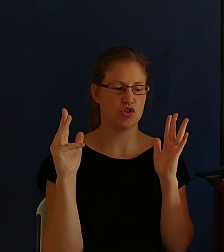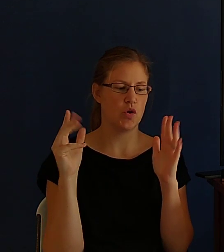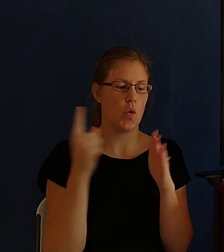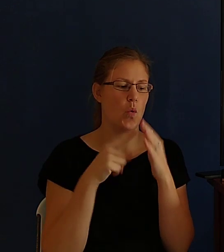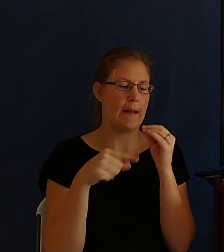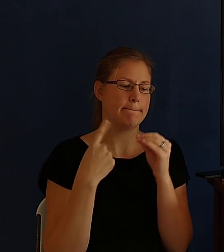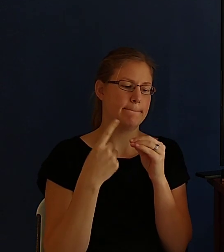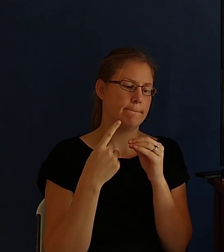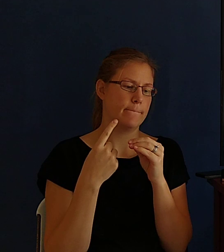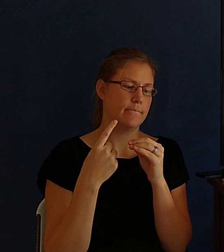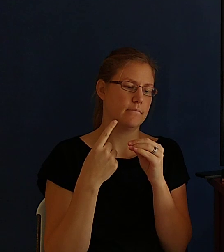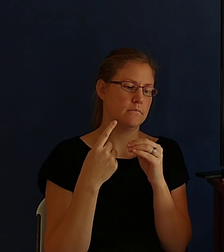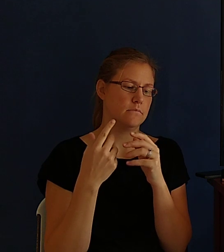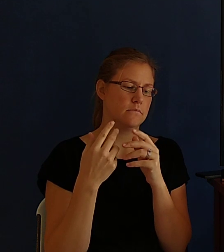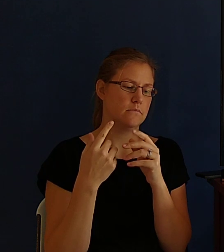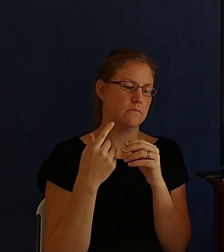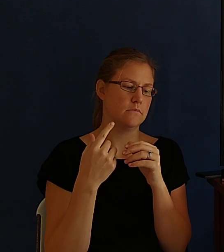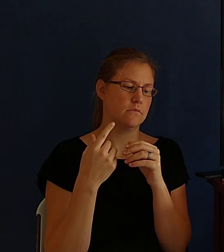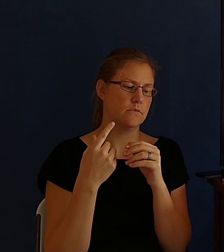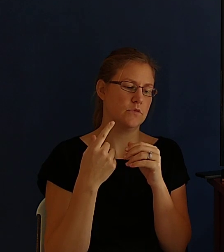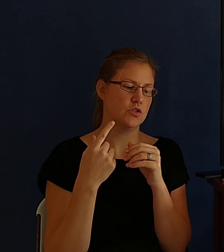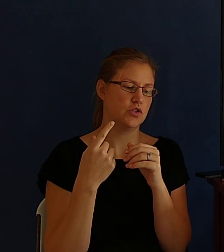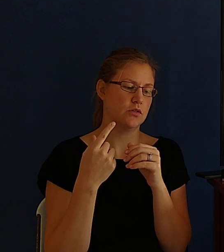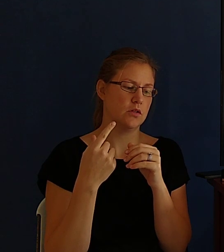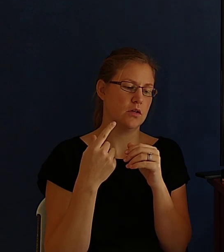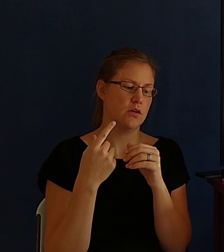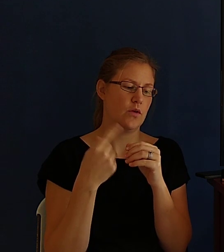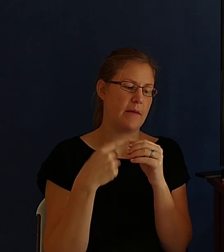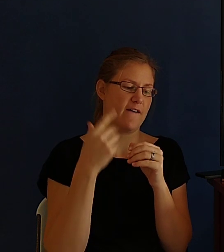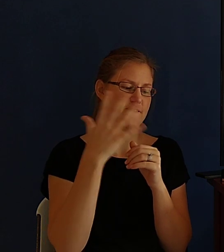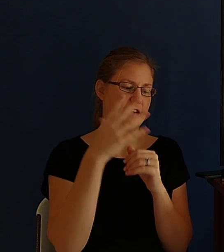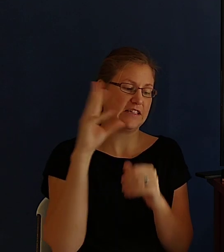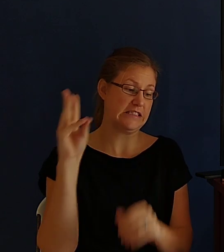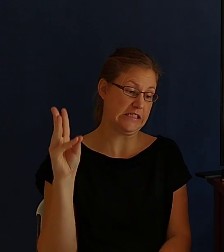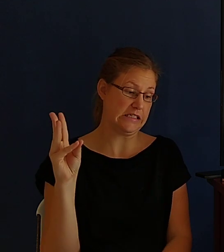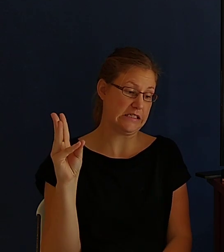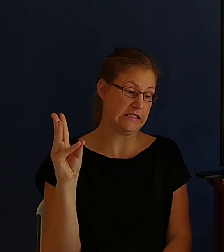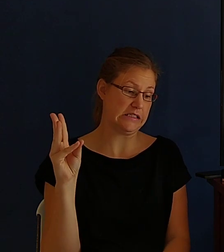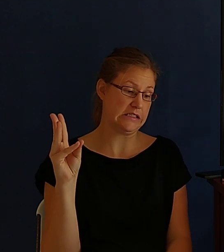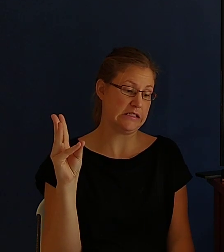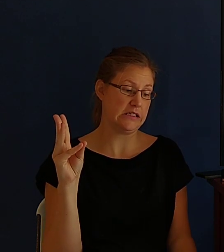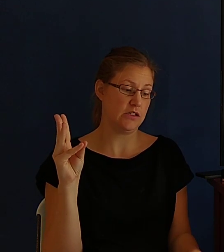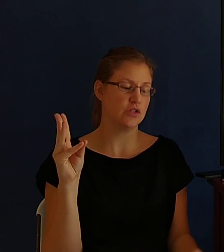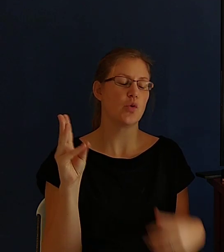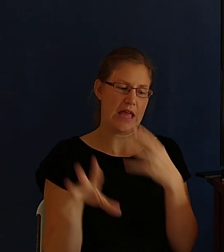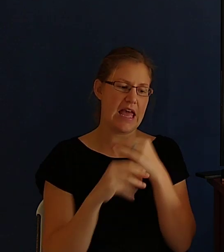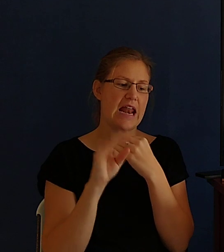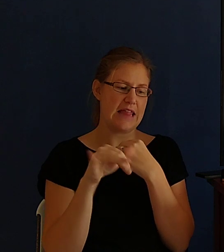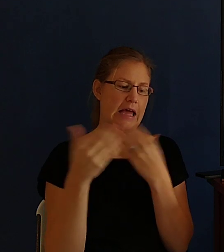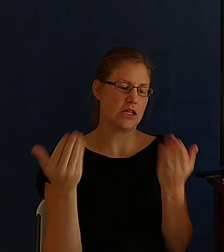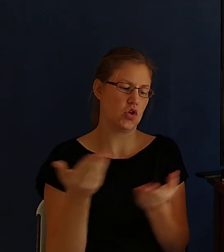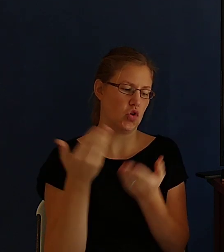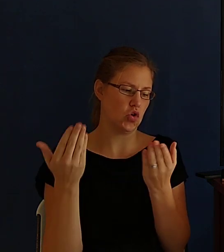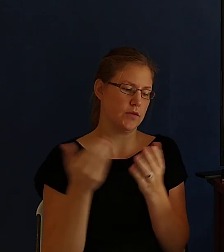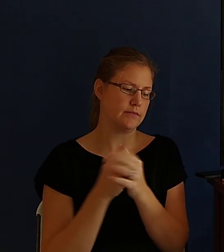it's already there? And how about 5 and 6? So we added here 5 and 6. So now